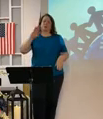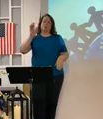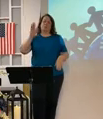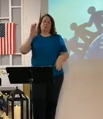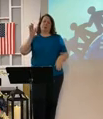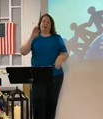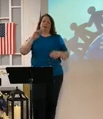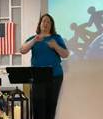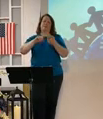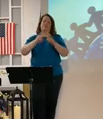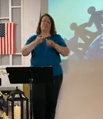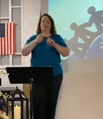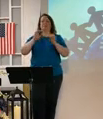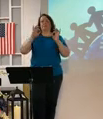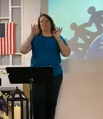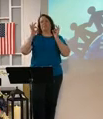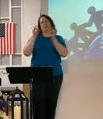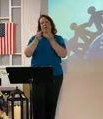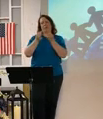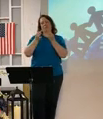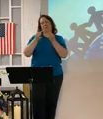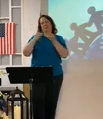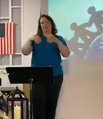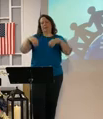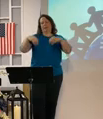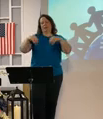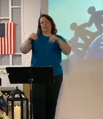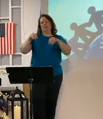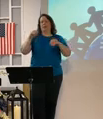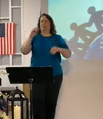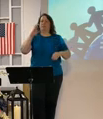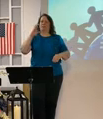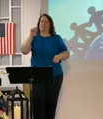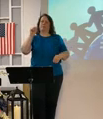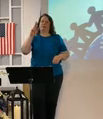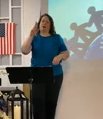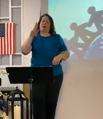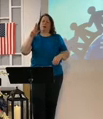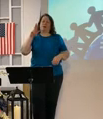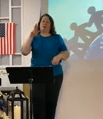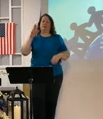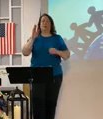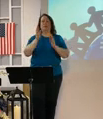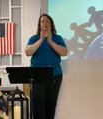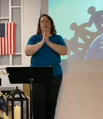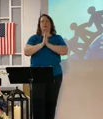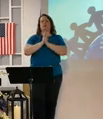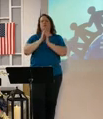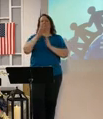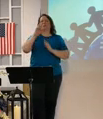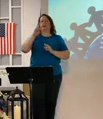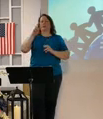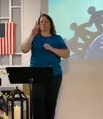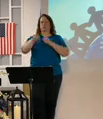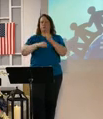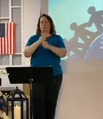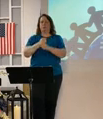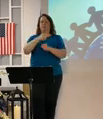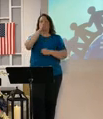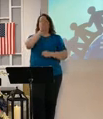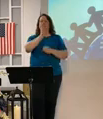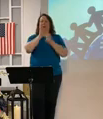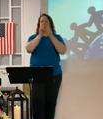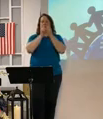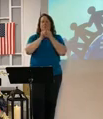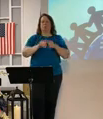family here, and pray for a year, 2 years of God's blessing and ministry. And